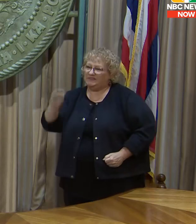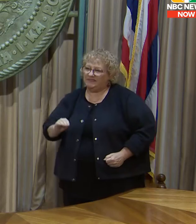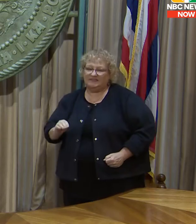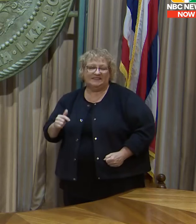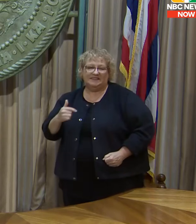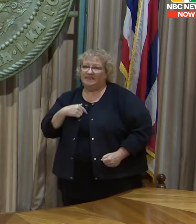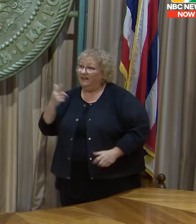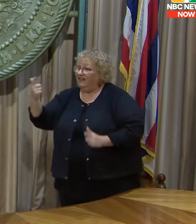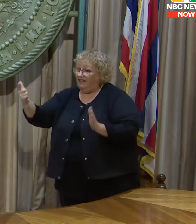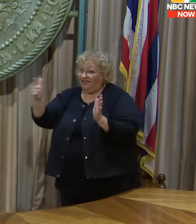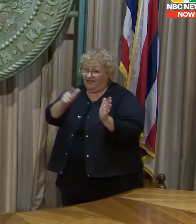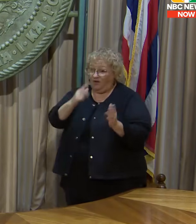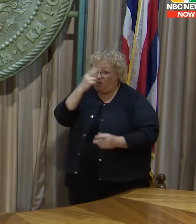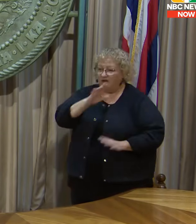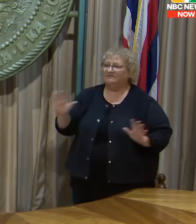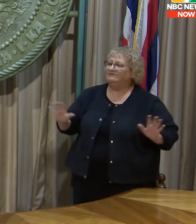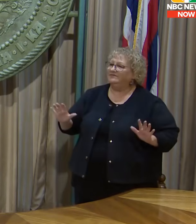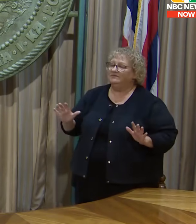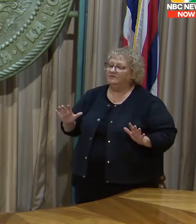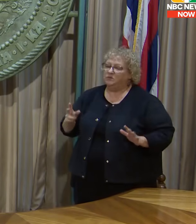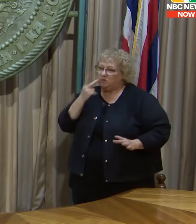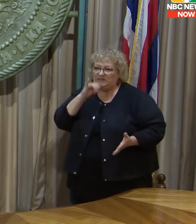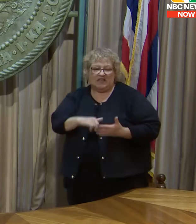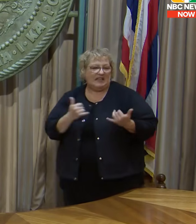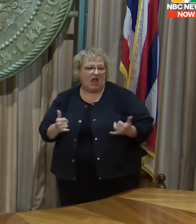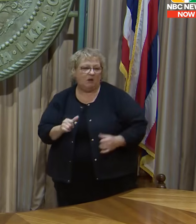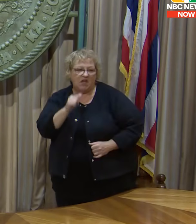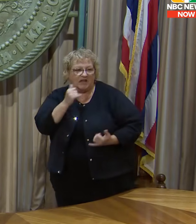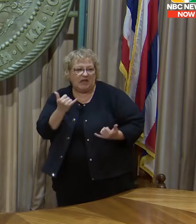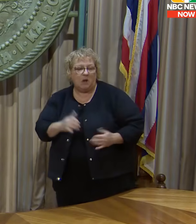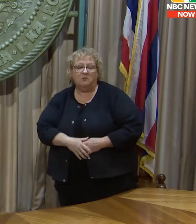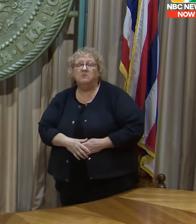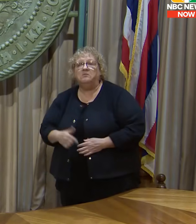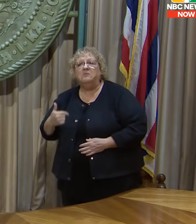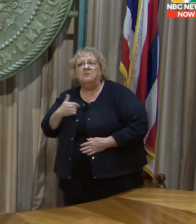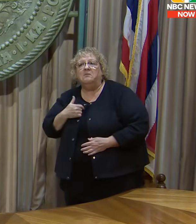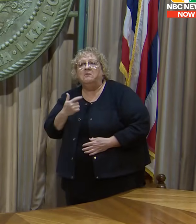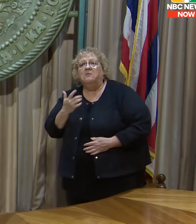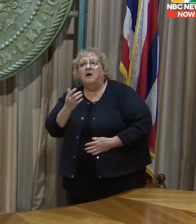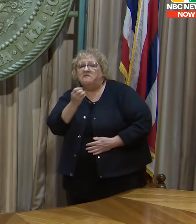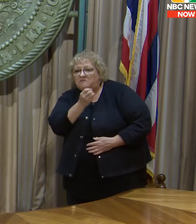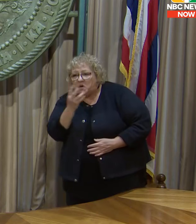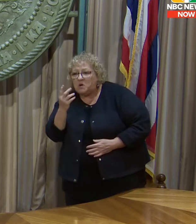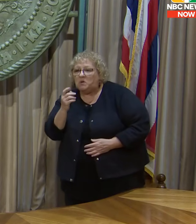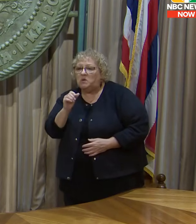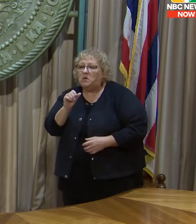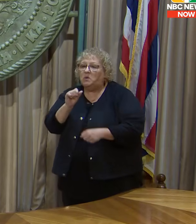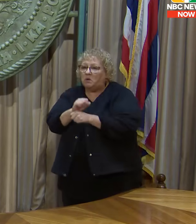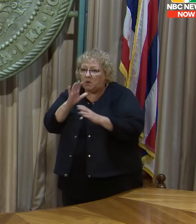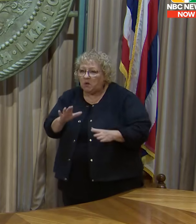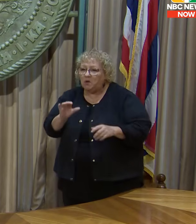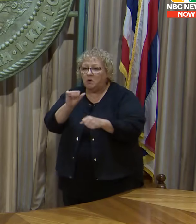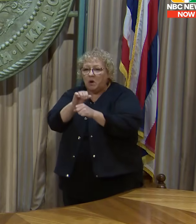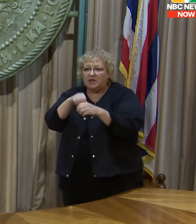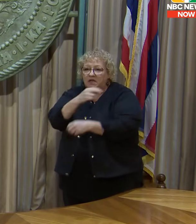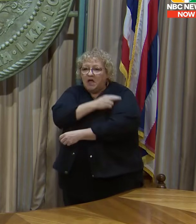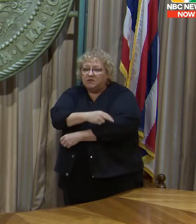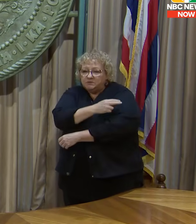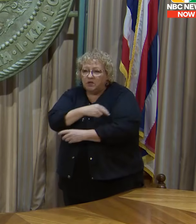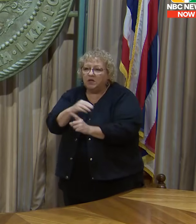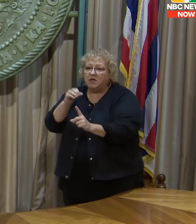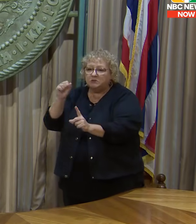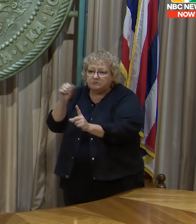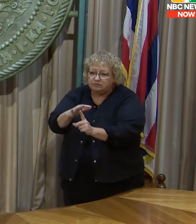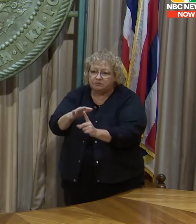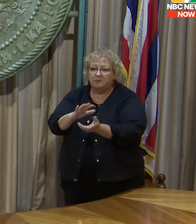don't want to get there, and we're certainly not seeing that right now in Hawaii. We've had a few healthcare workers that have been